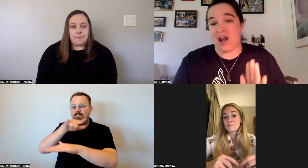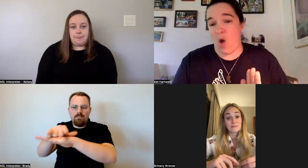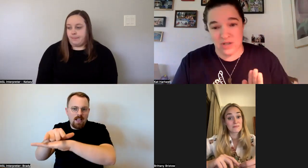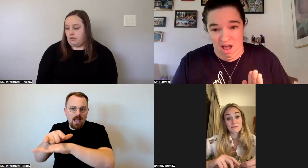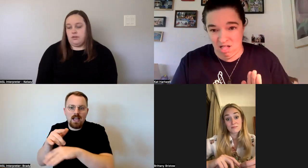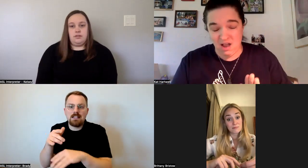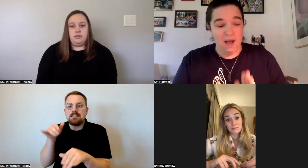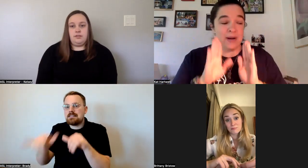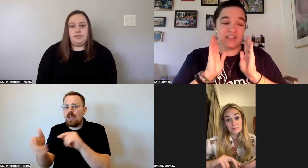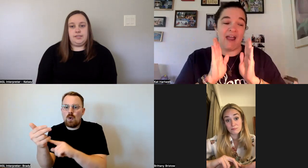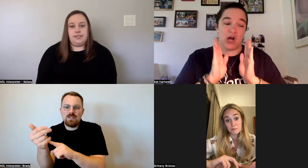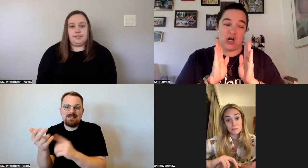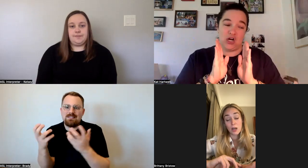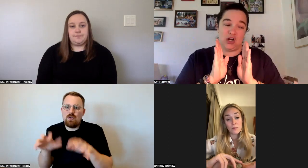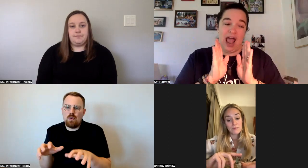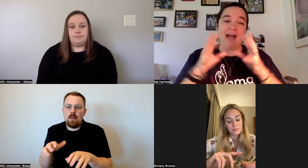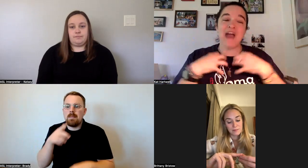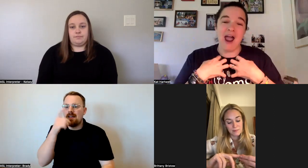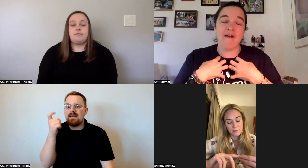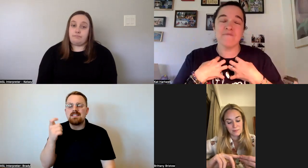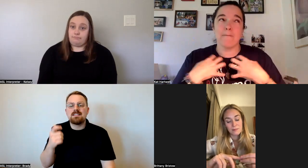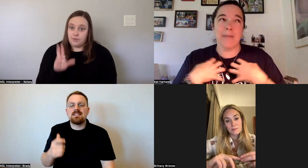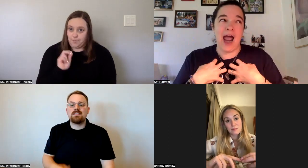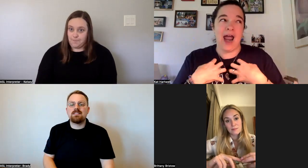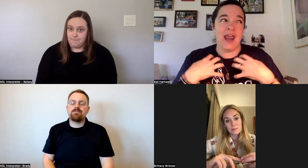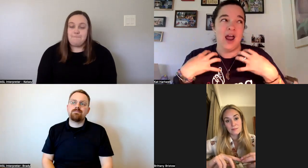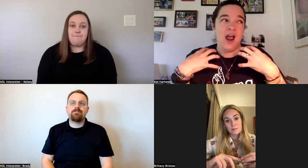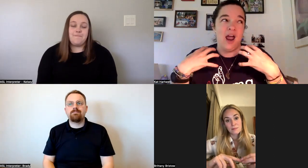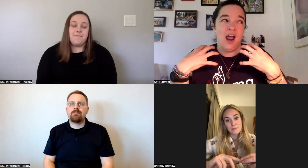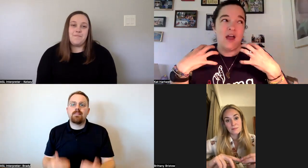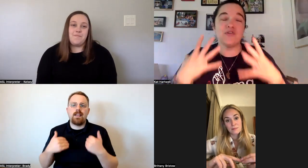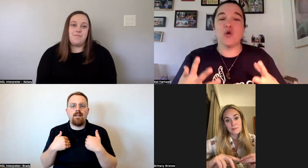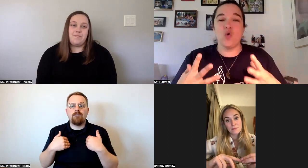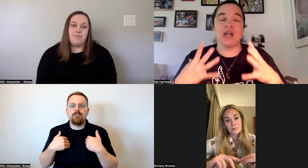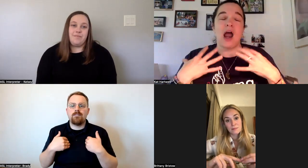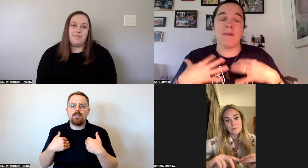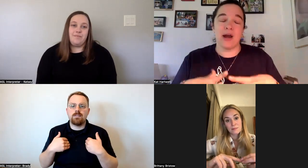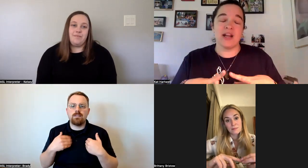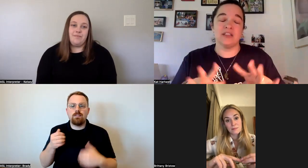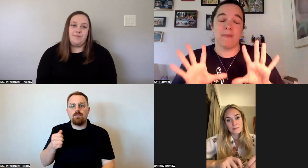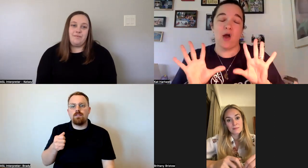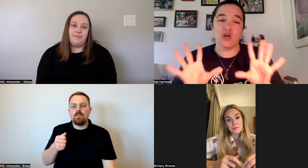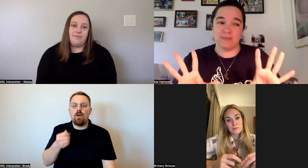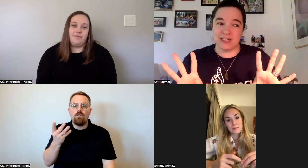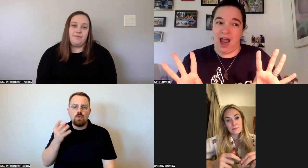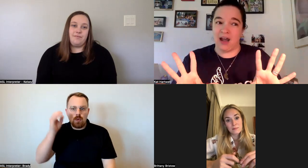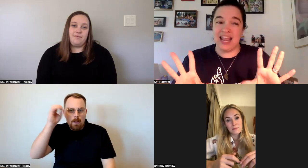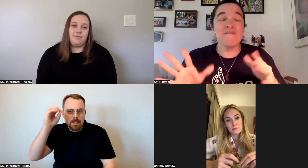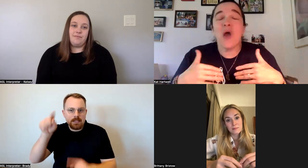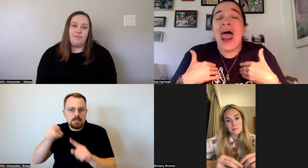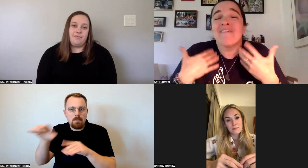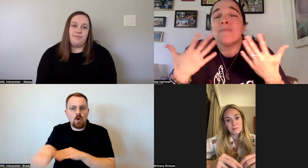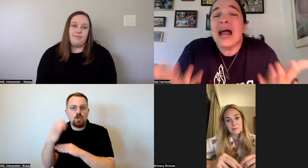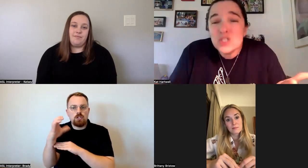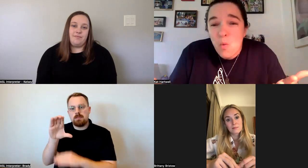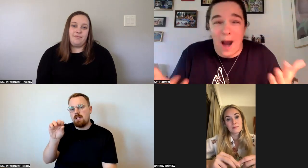going to stay at a hotel, because I've heard, I've had my views and opinions about Christmas con,